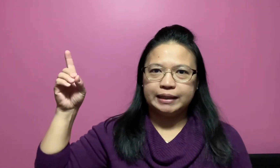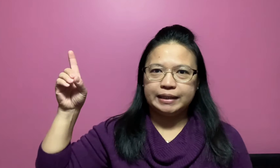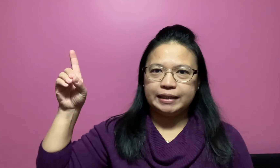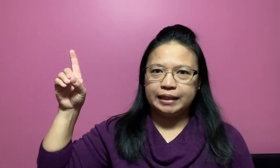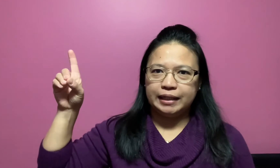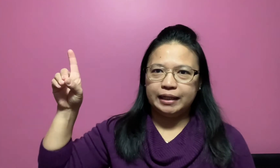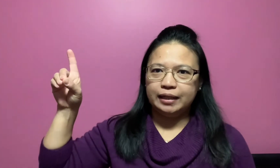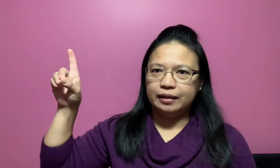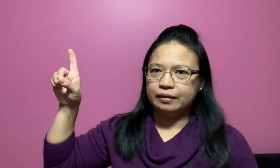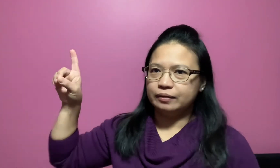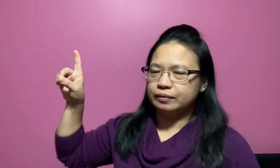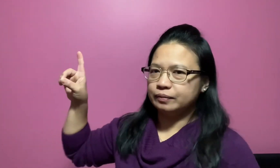D.